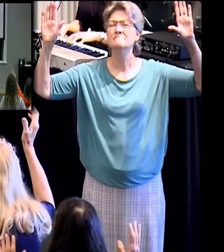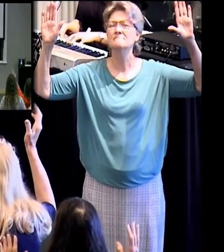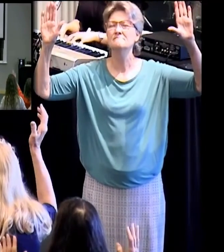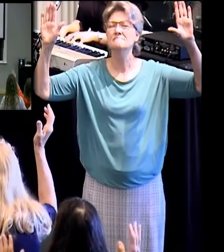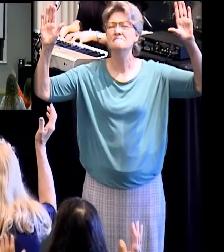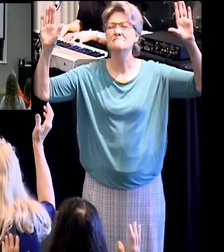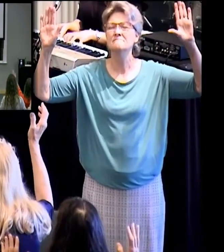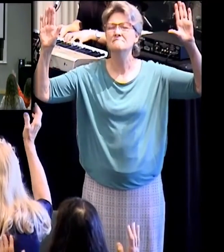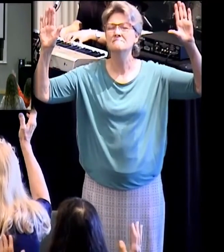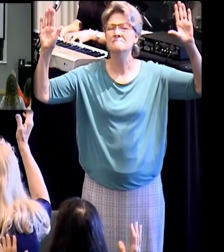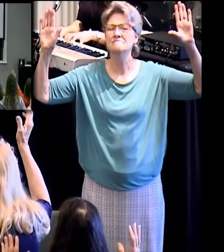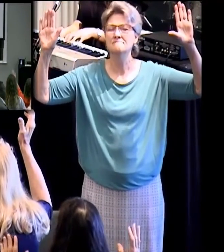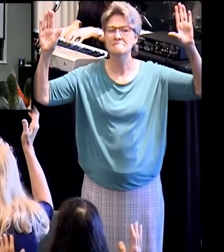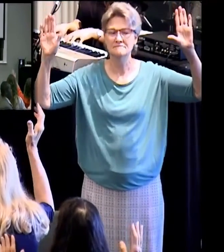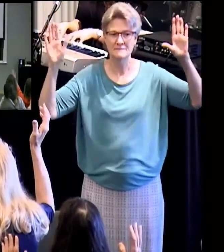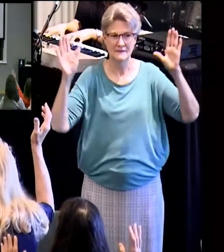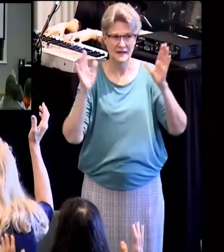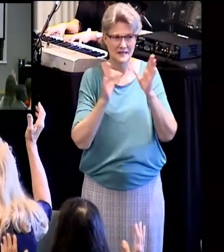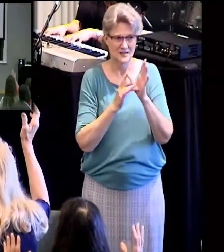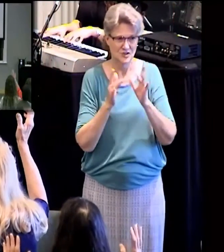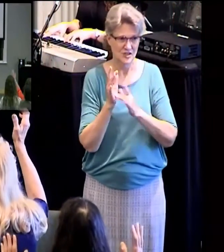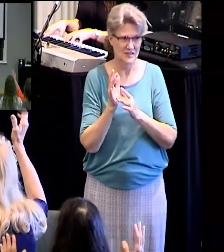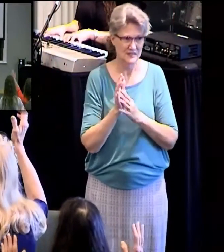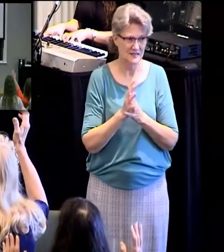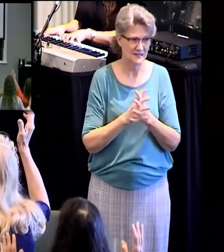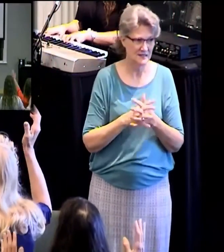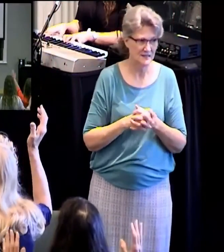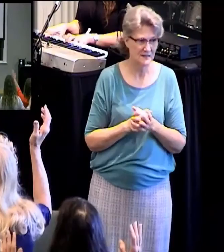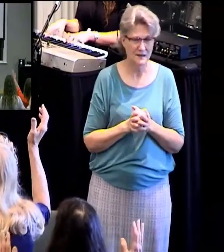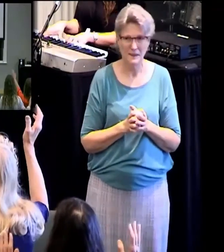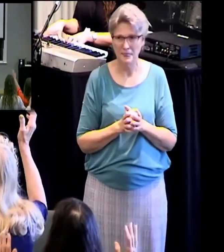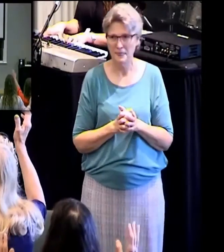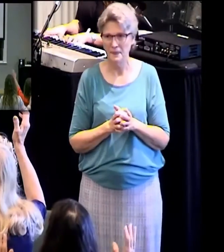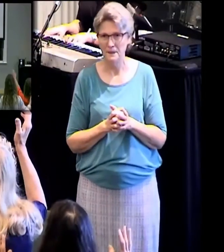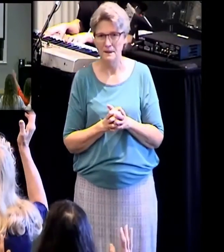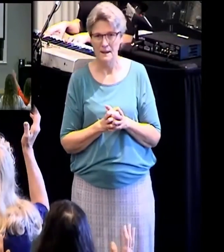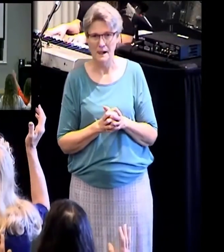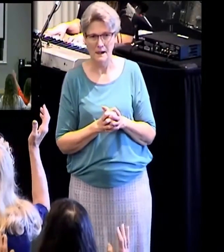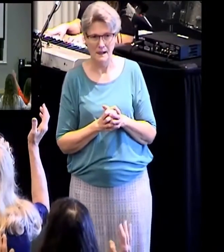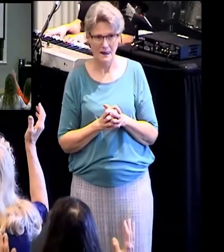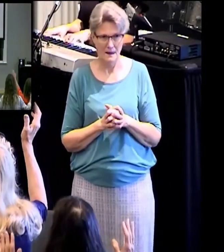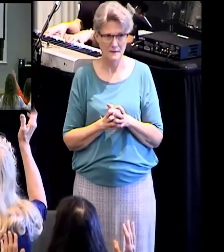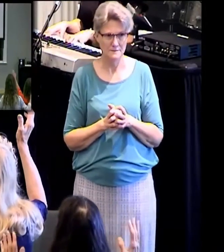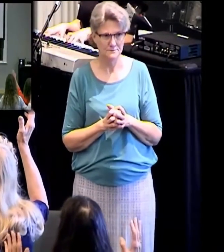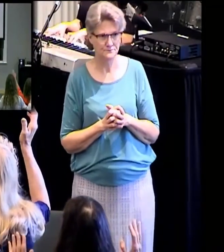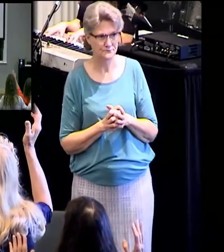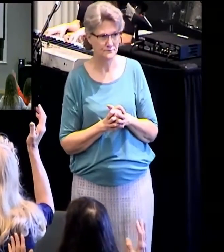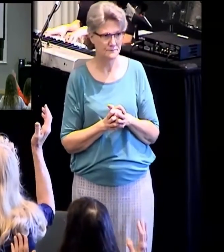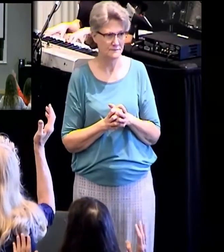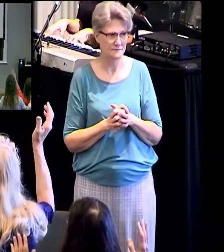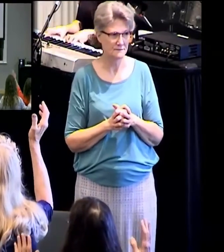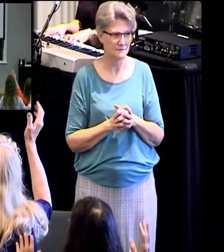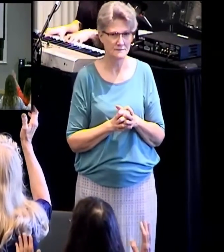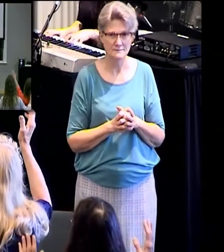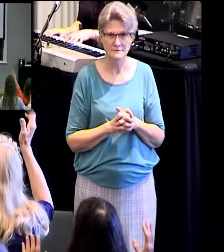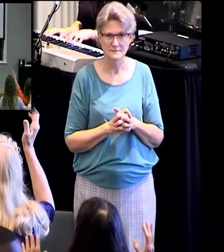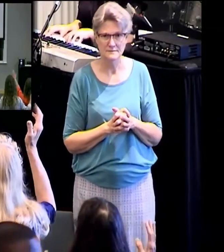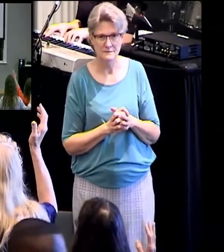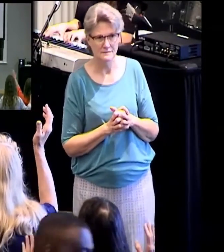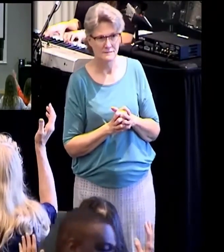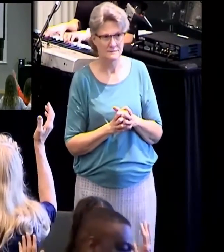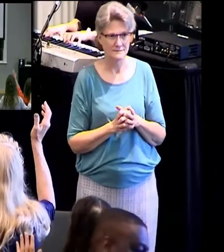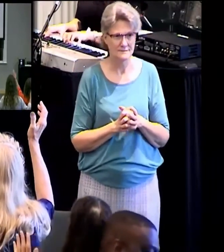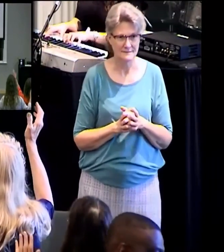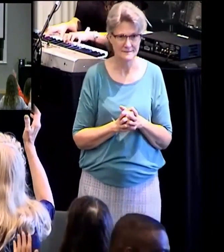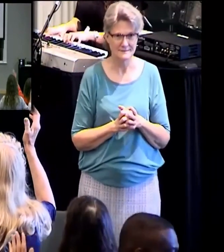Jesus. You have put your name here. Come on, that's it. Somebody's beginning to believe it. His name is